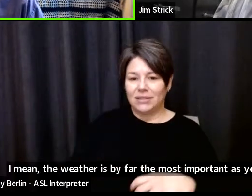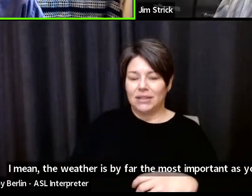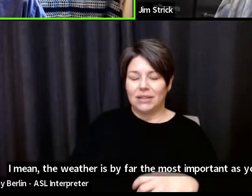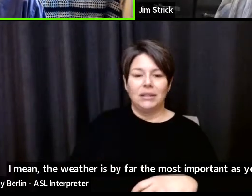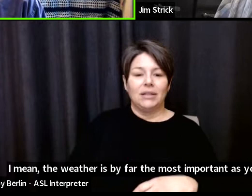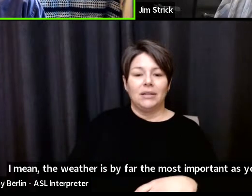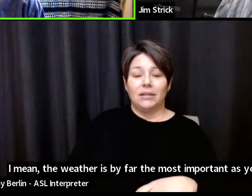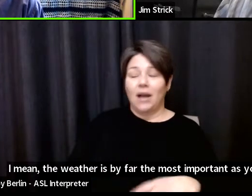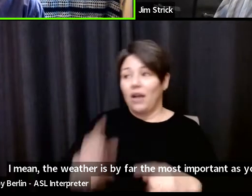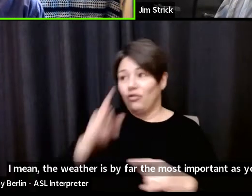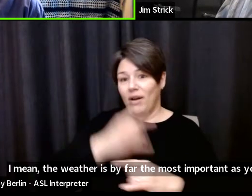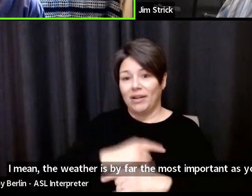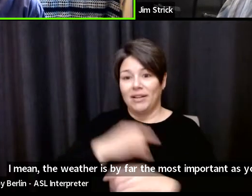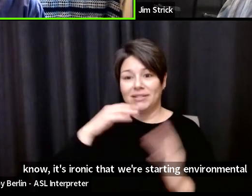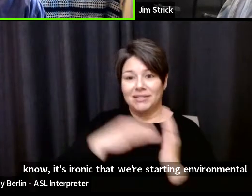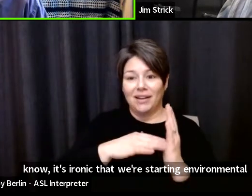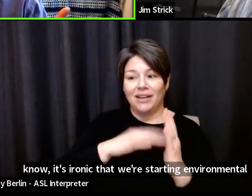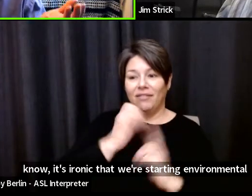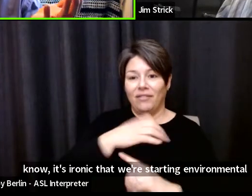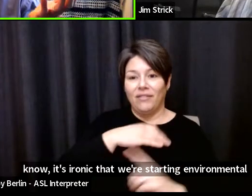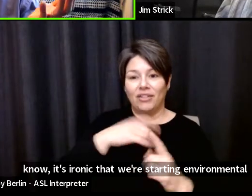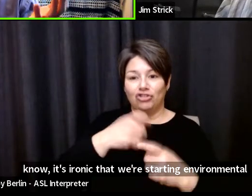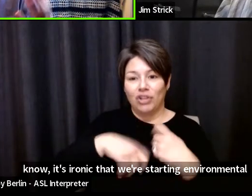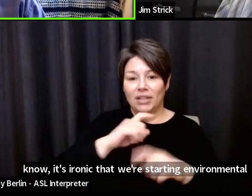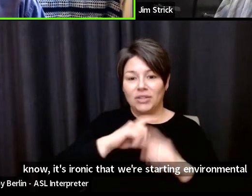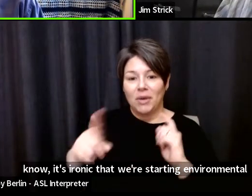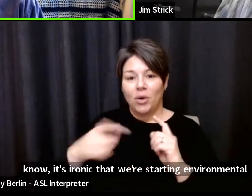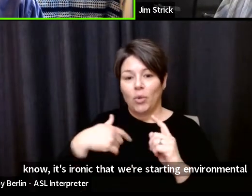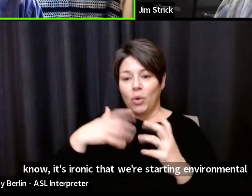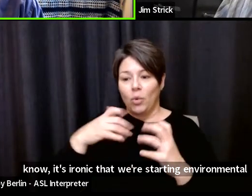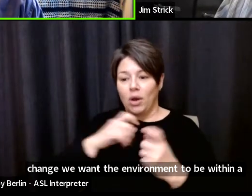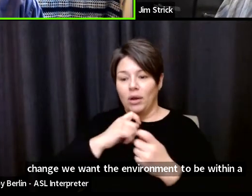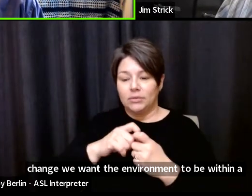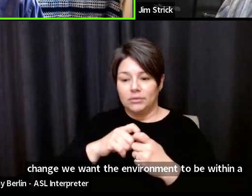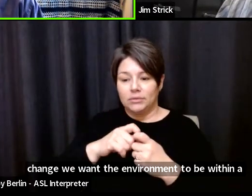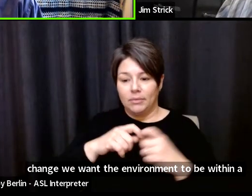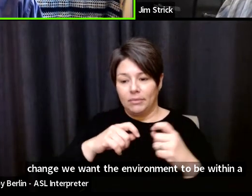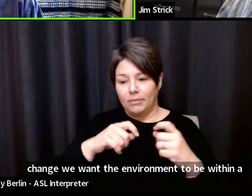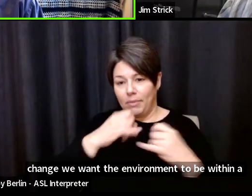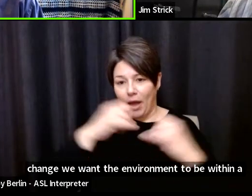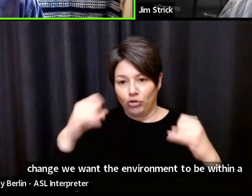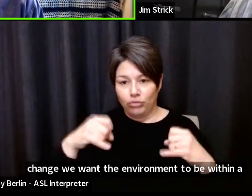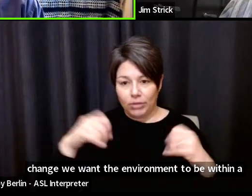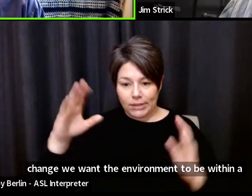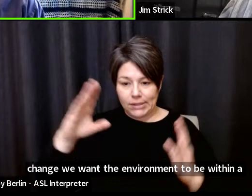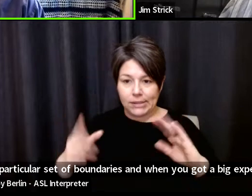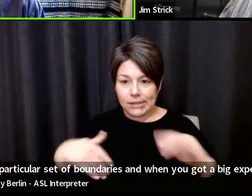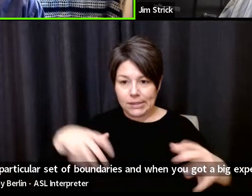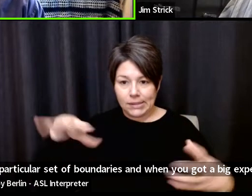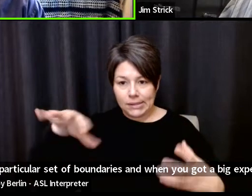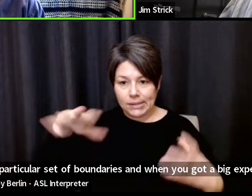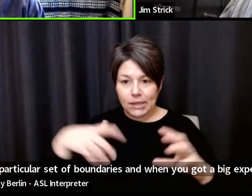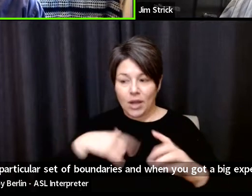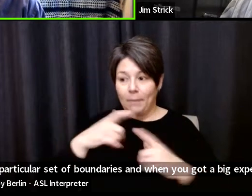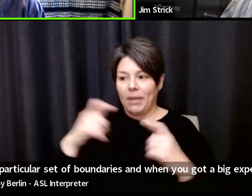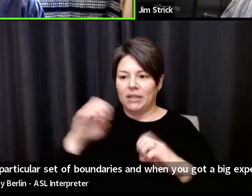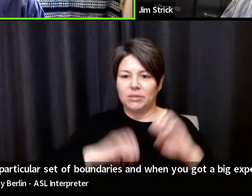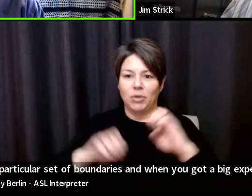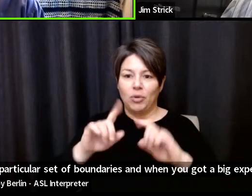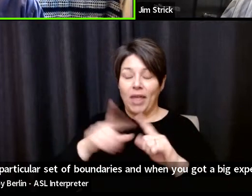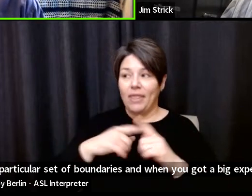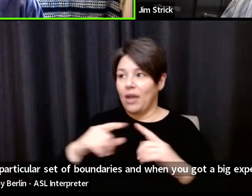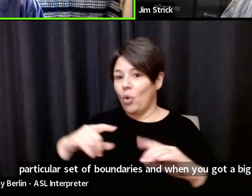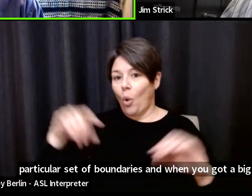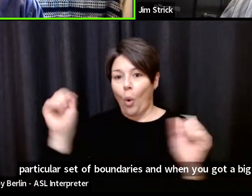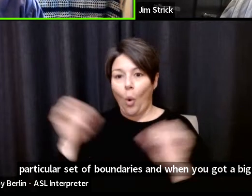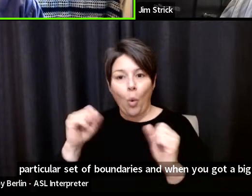studying environmental change, but we want the environment to be within a particular set of boundaries. And when you've got a big experiment going and one of those cold snaps